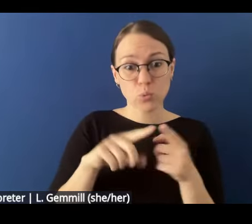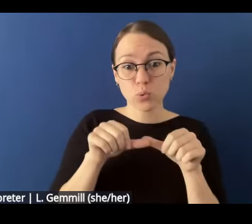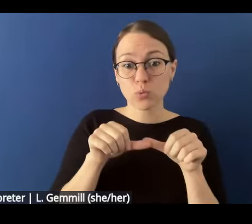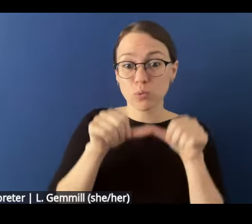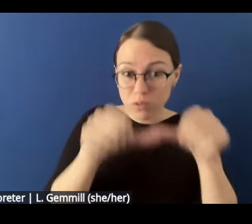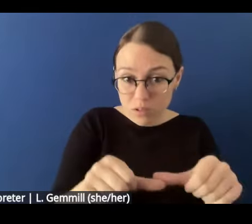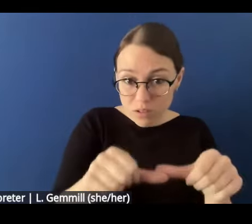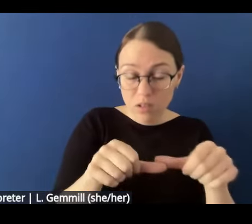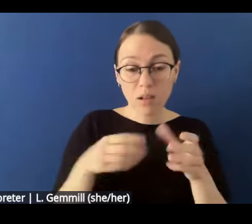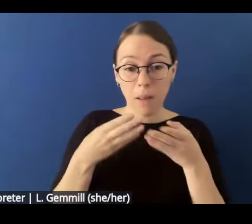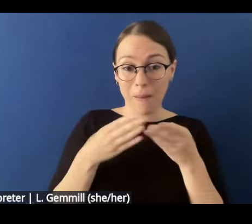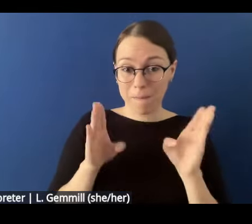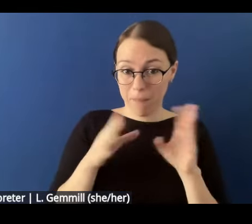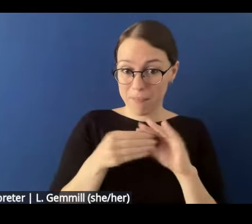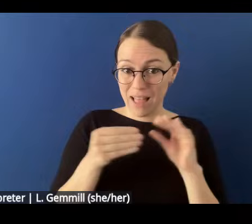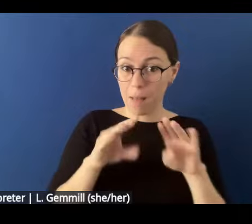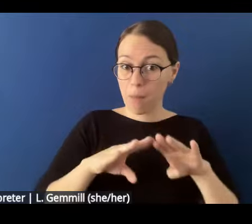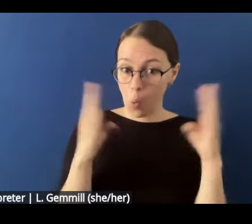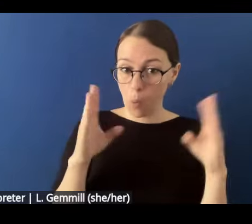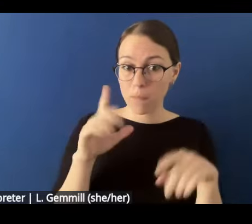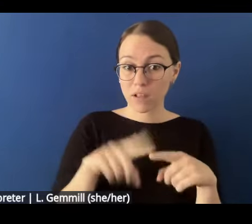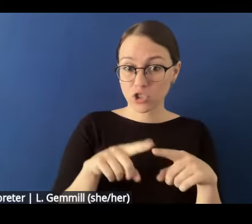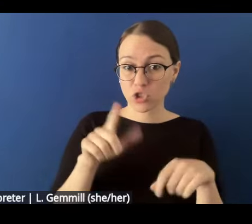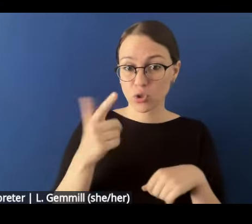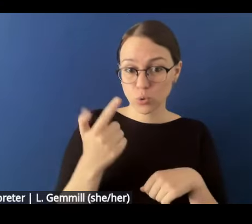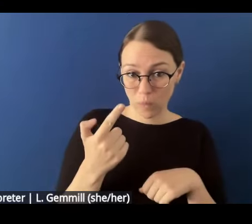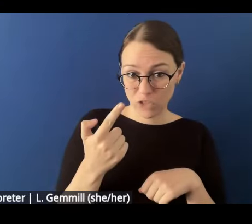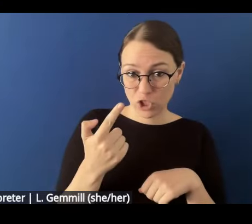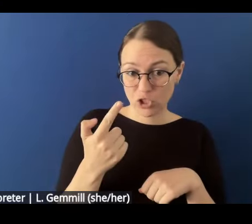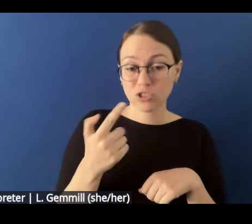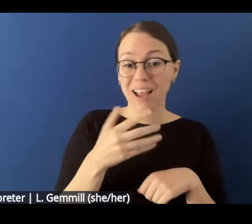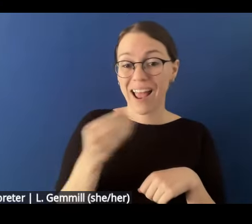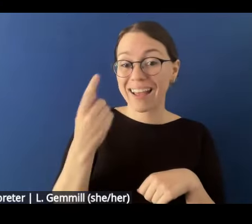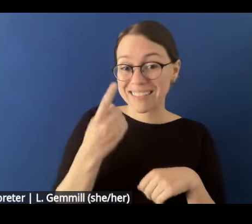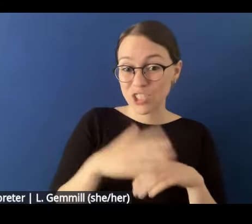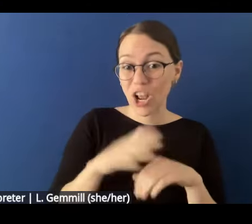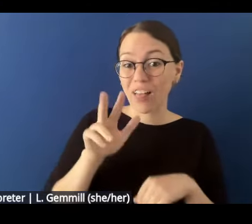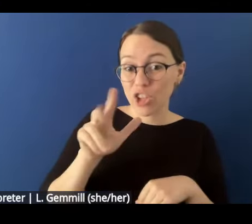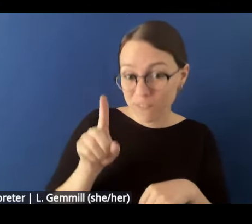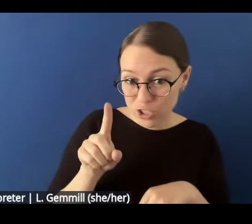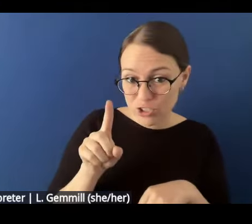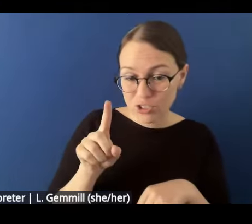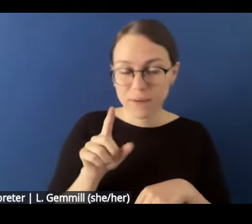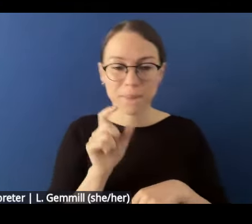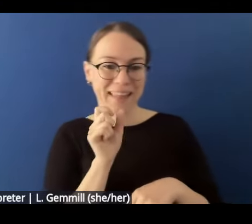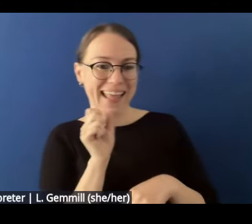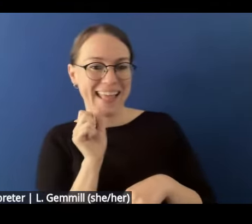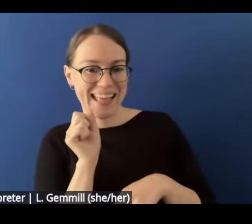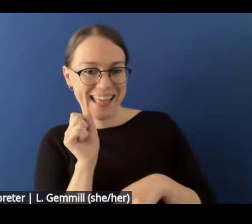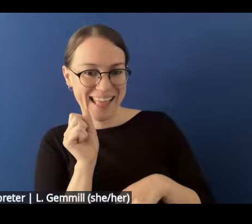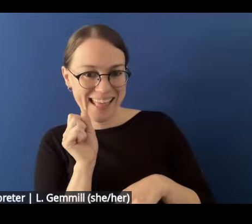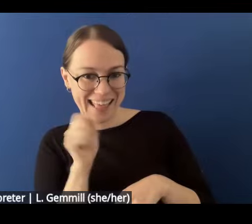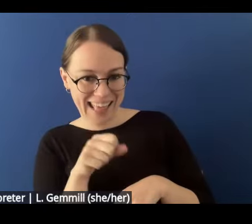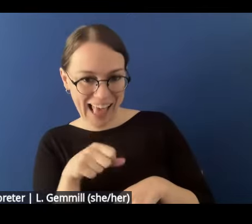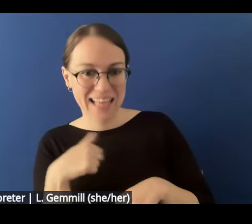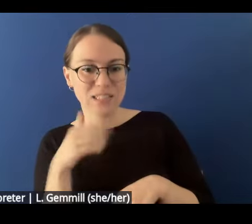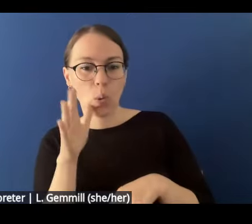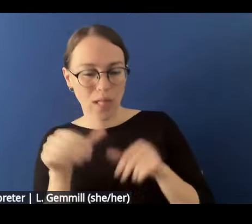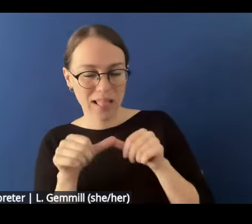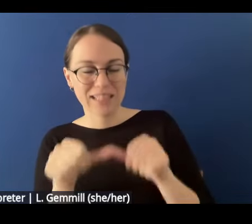comment to stay open until the 21st? And do you want us to consider that on the 31st? Yes, we Okay, continue to that's- ask no, the no, board no, to that- approve that